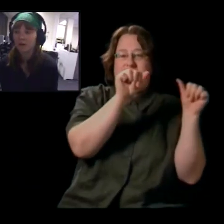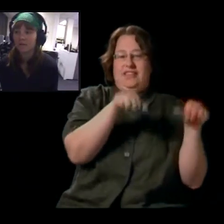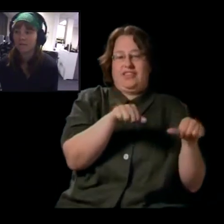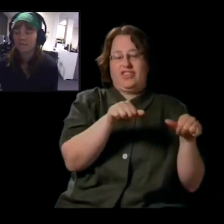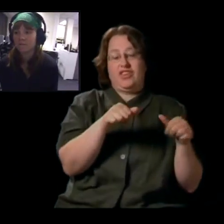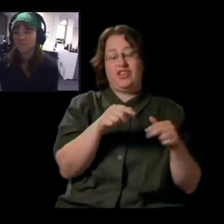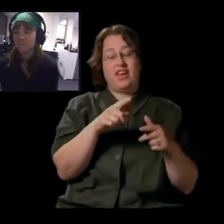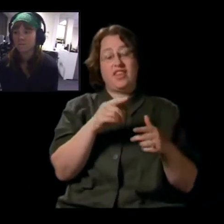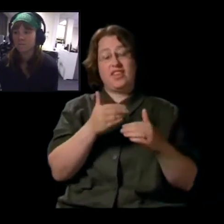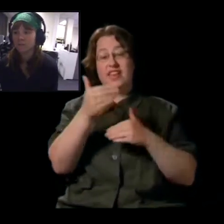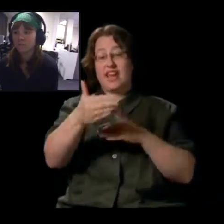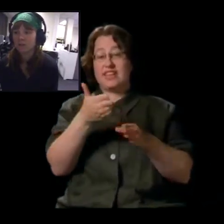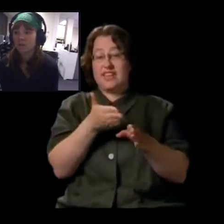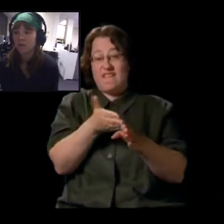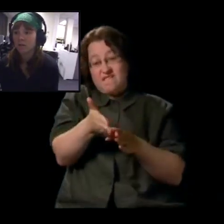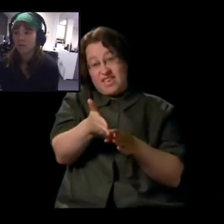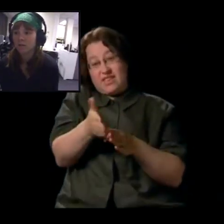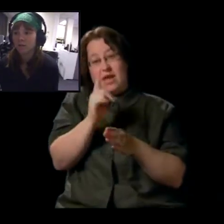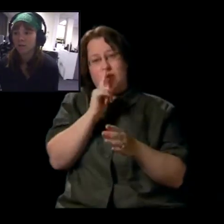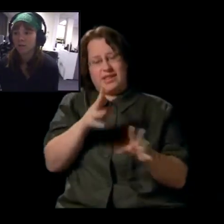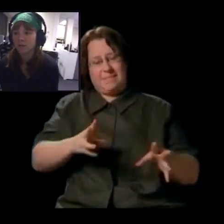regular.